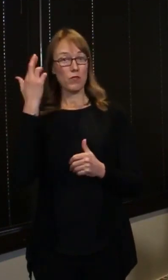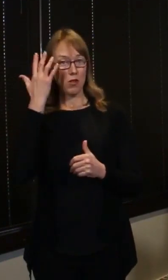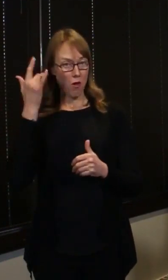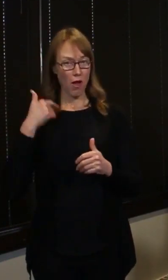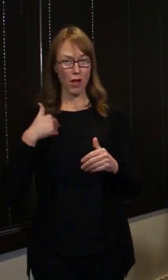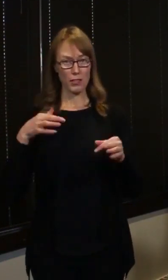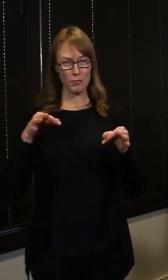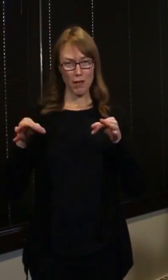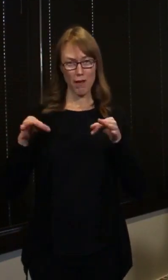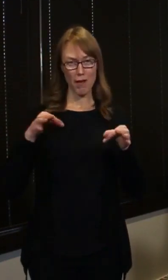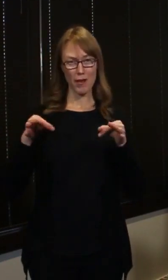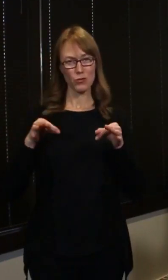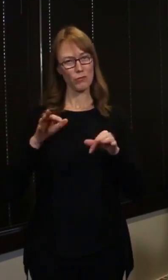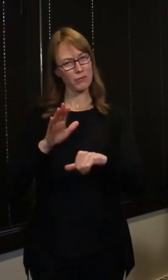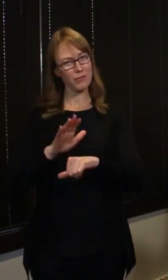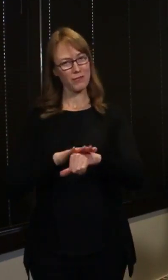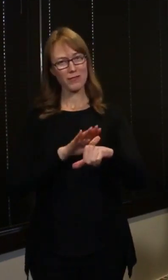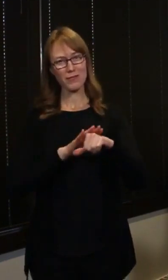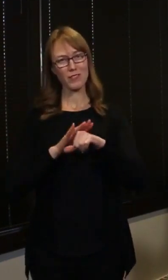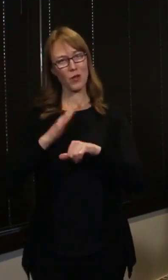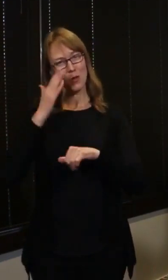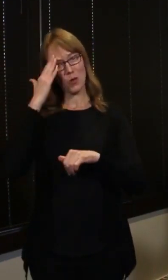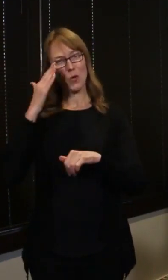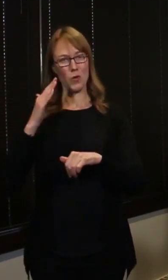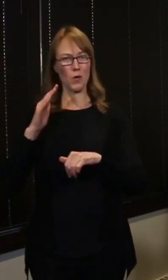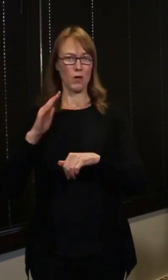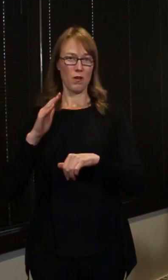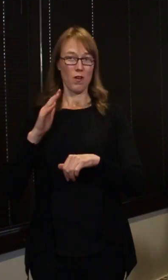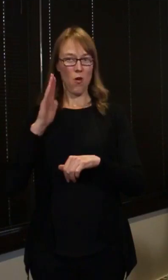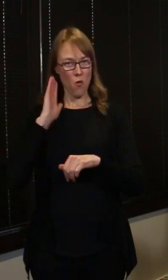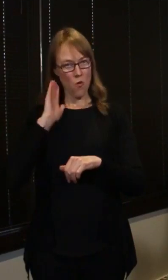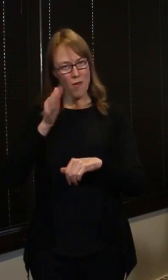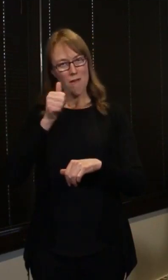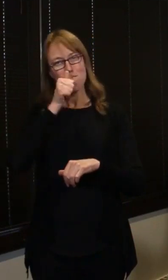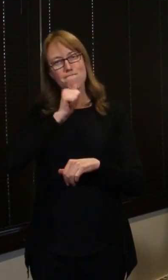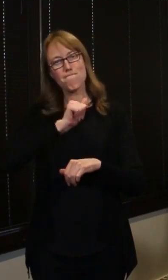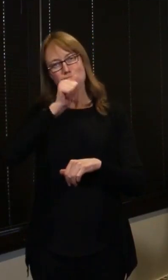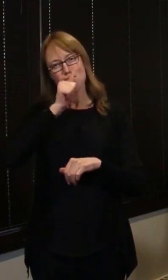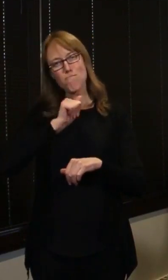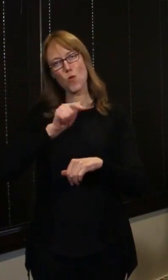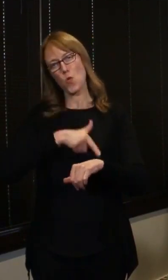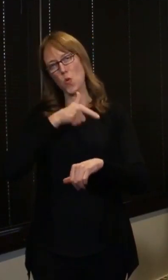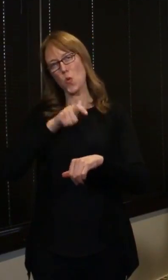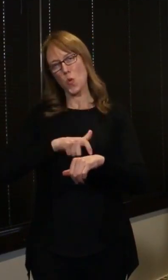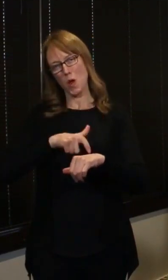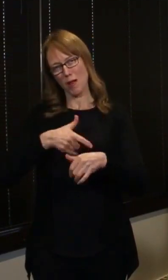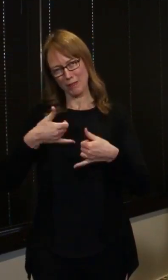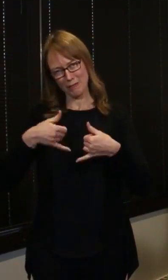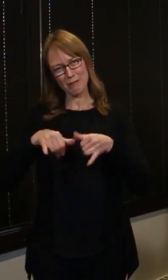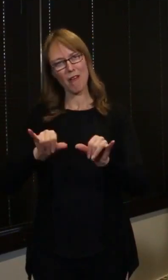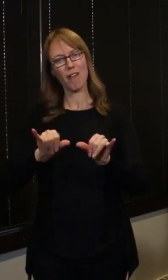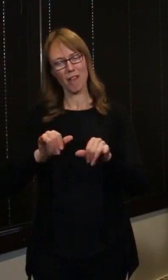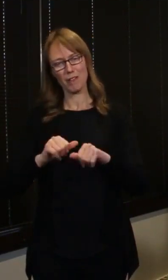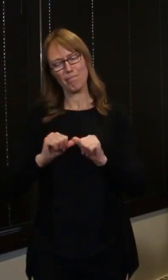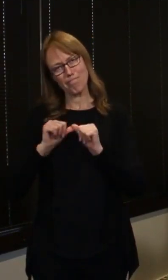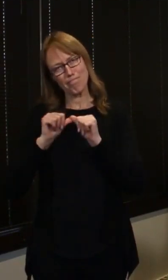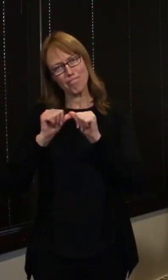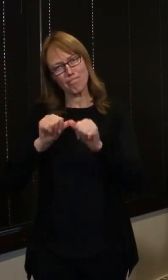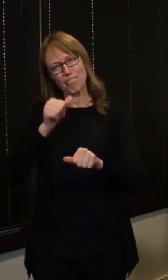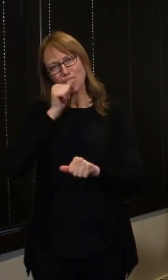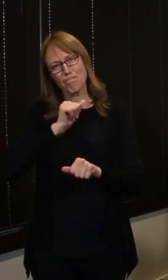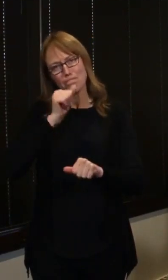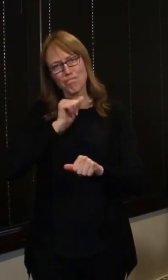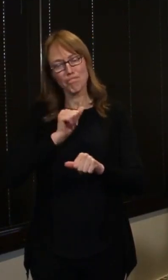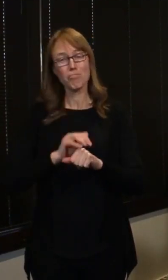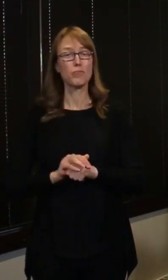months, if not longer, the best things that we can do for ourselves, for our families, for our neighbors, for our community, is to take the virus